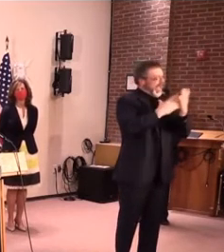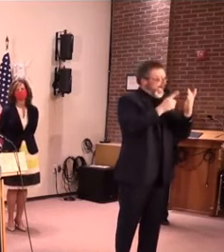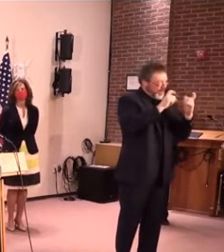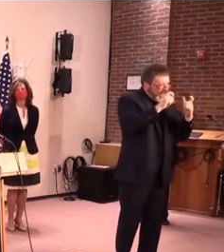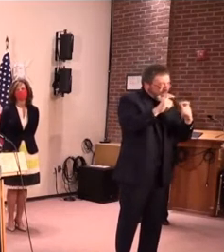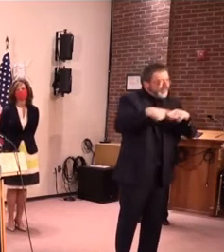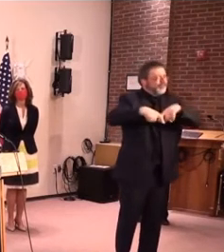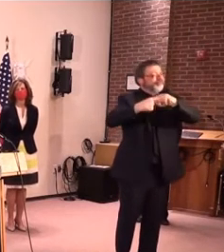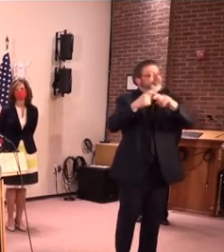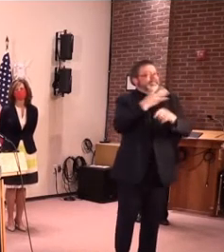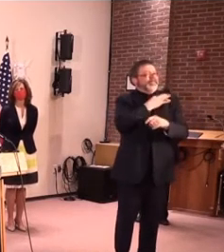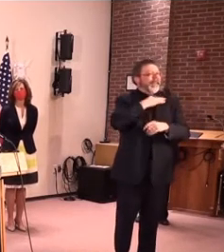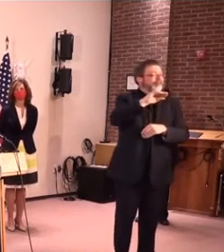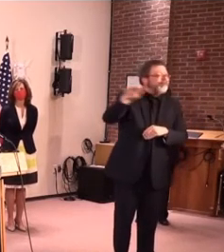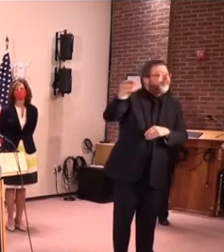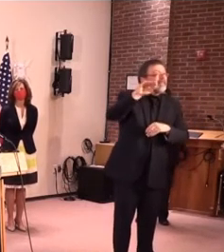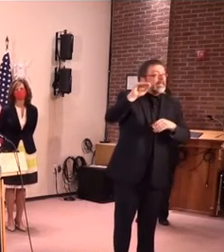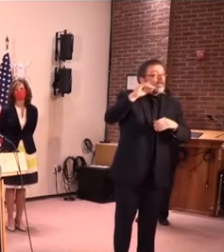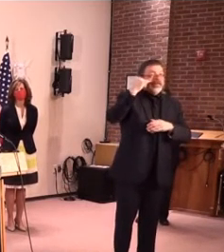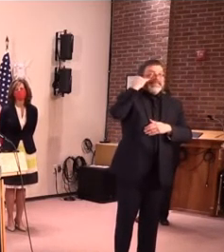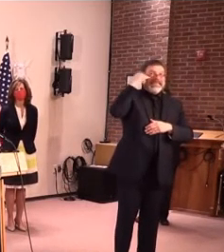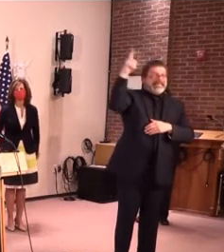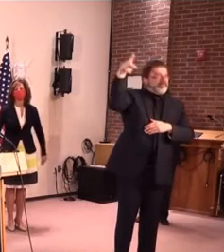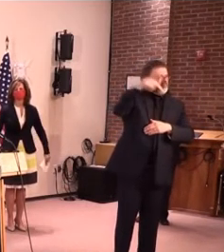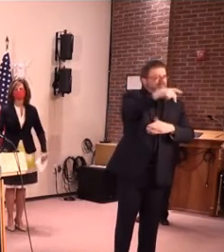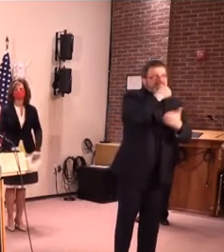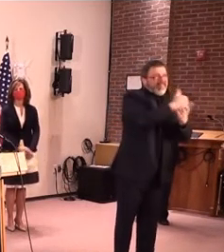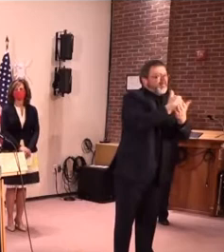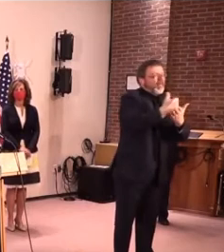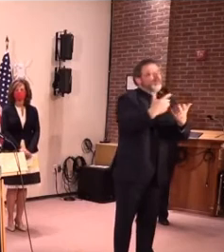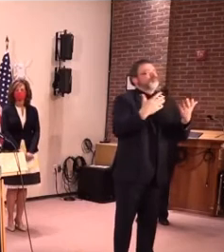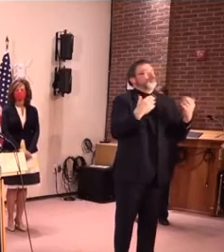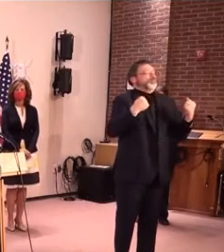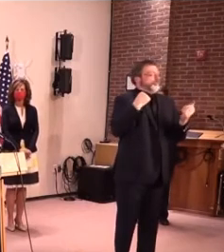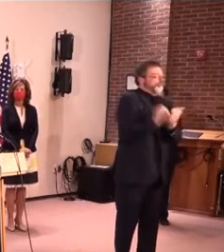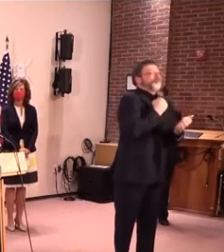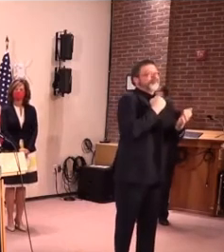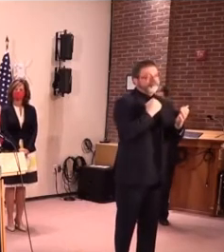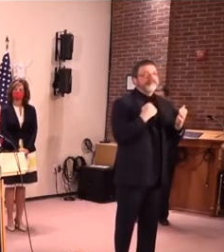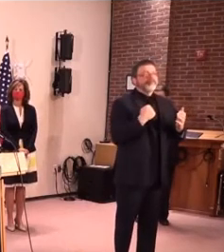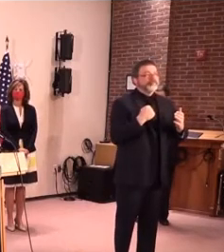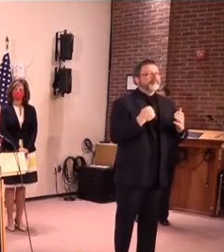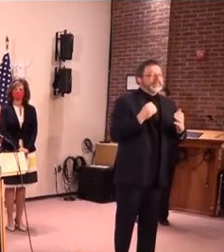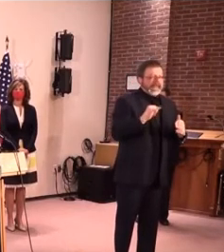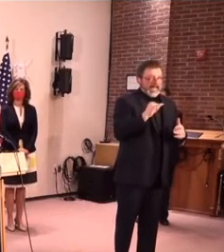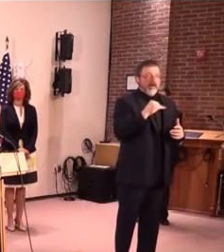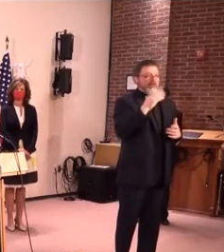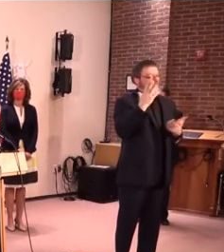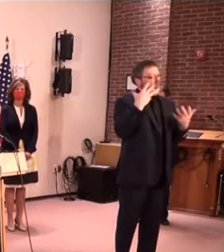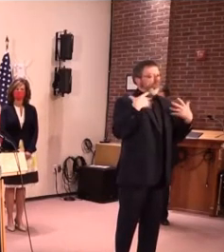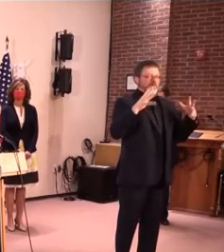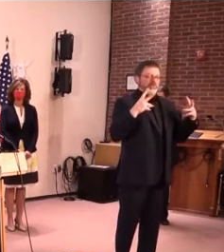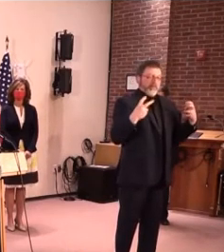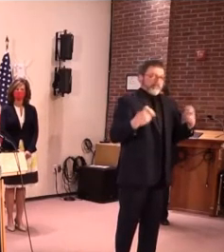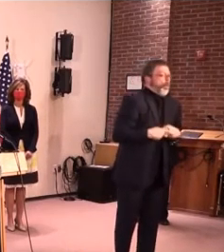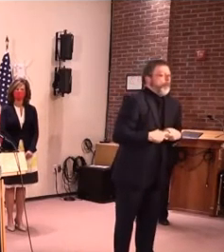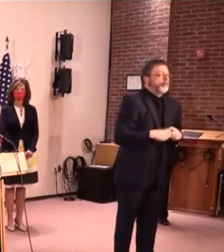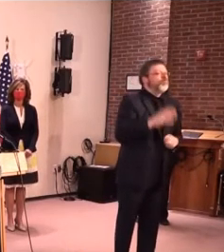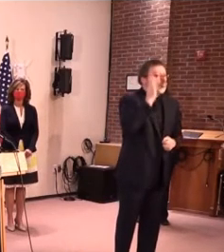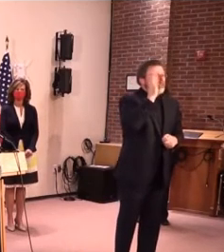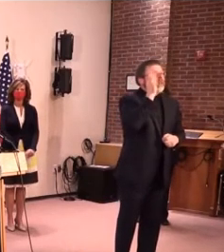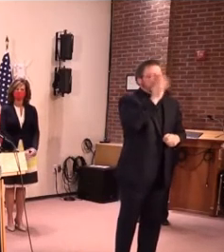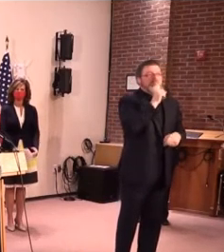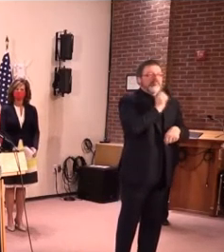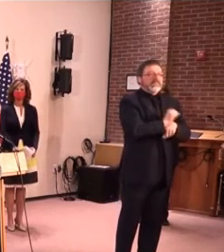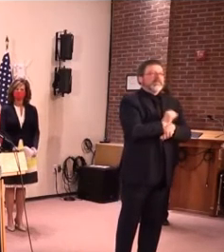program provides little medium and long-term benefit to businesses in this category. So I want to stress two